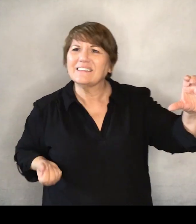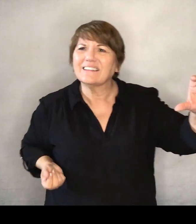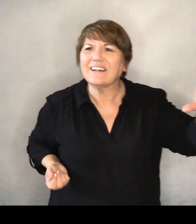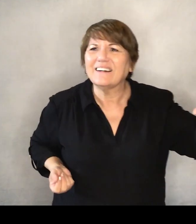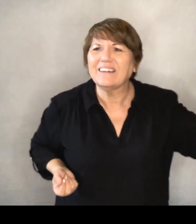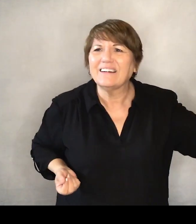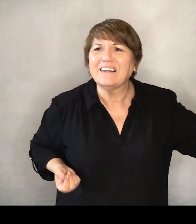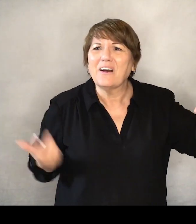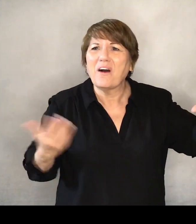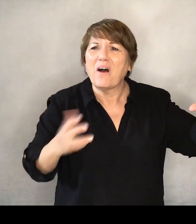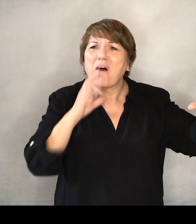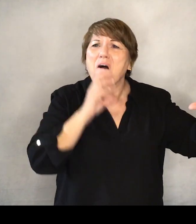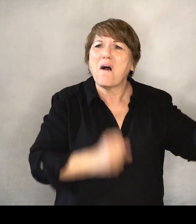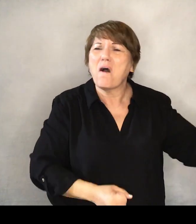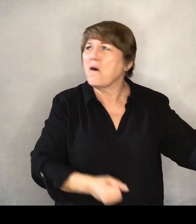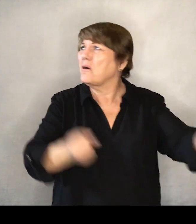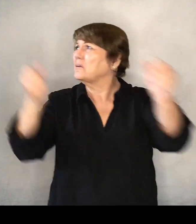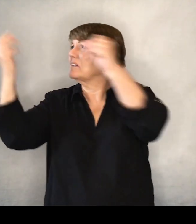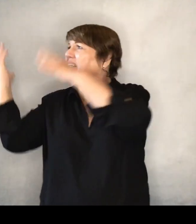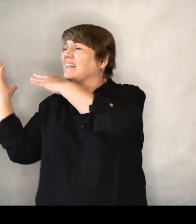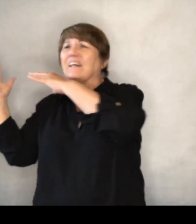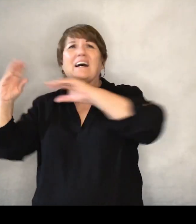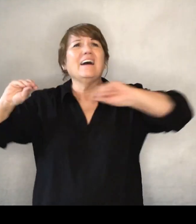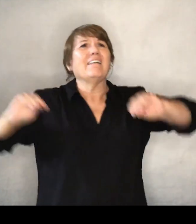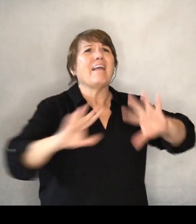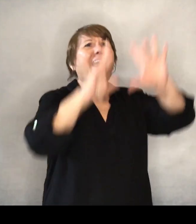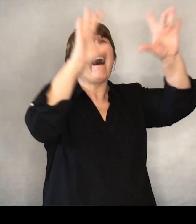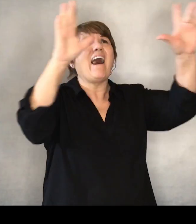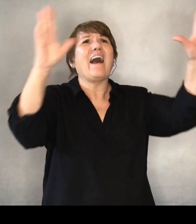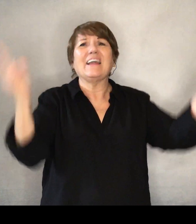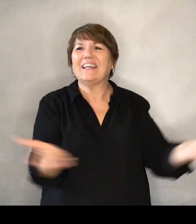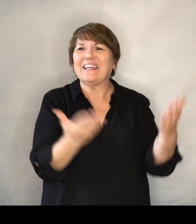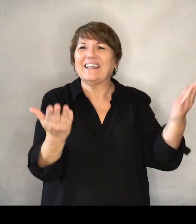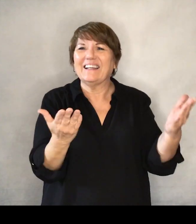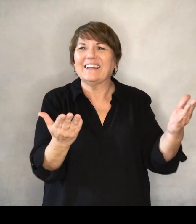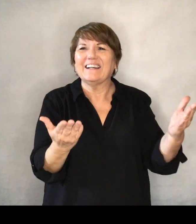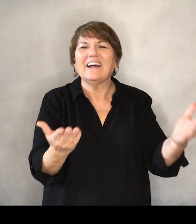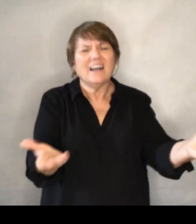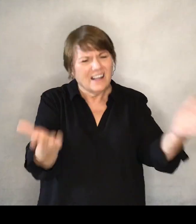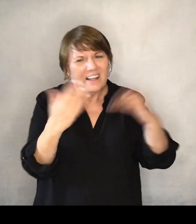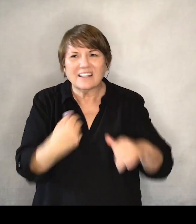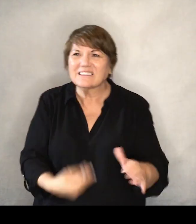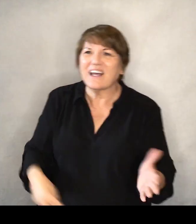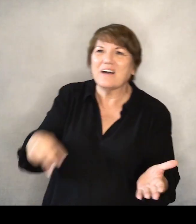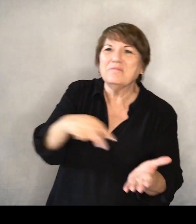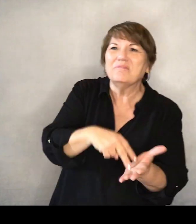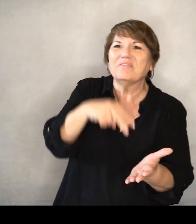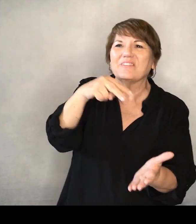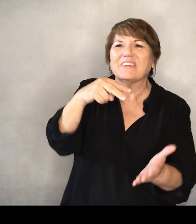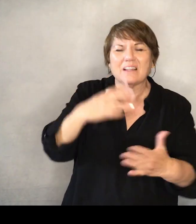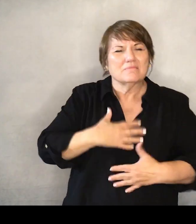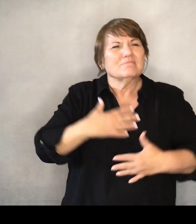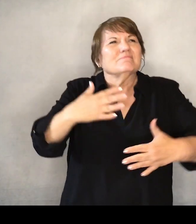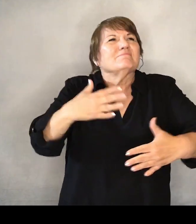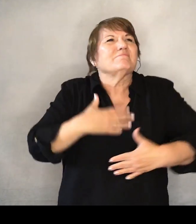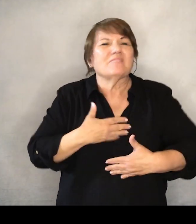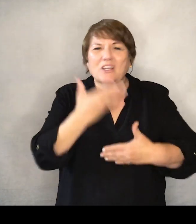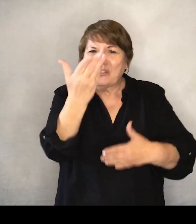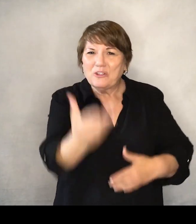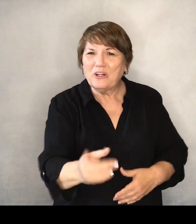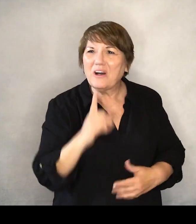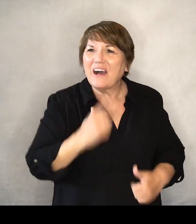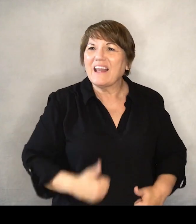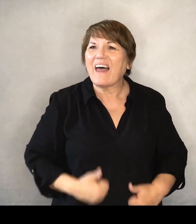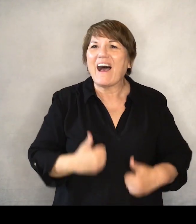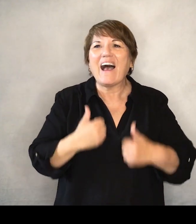side. The old is gone, the light is come. So come on and rise up, take a breath. You're